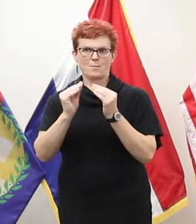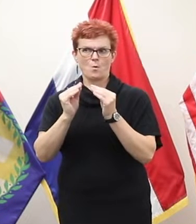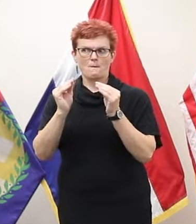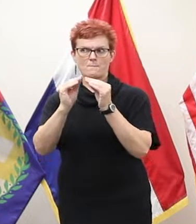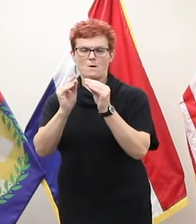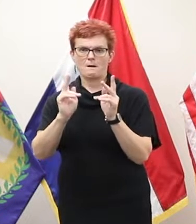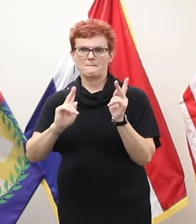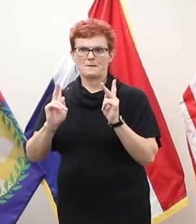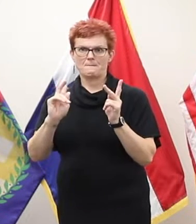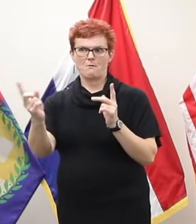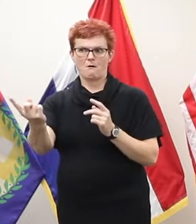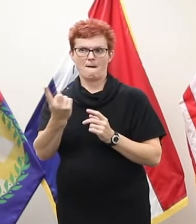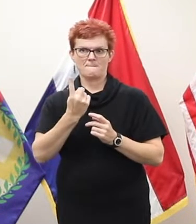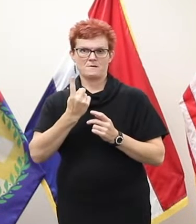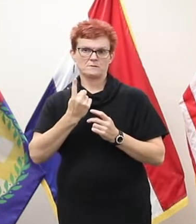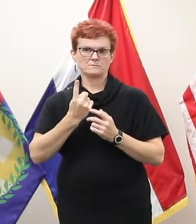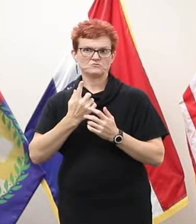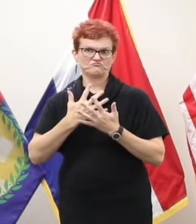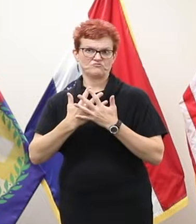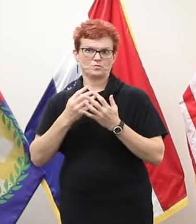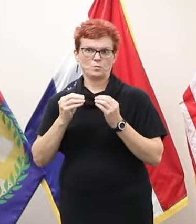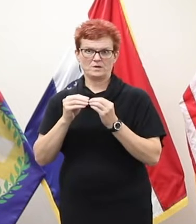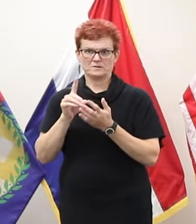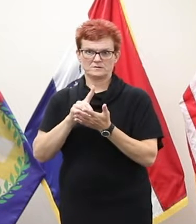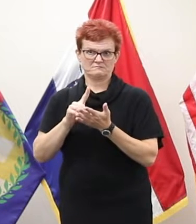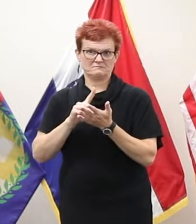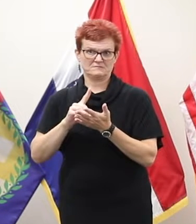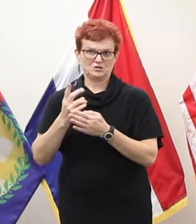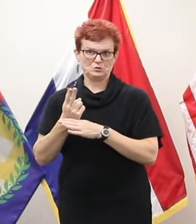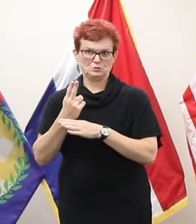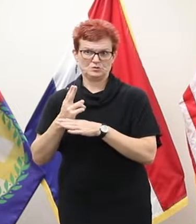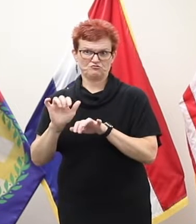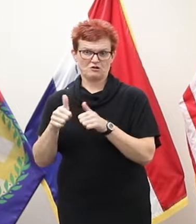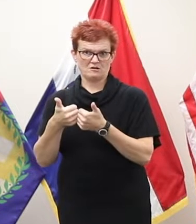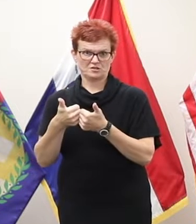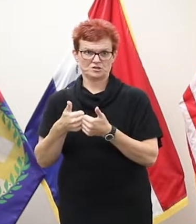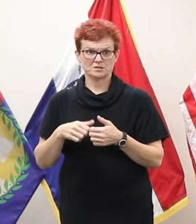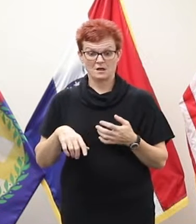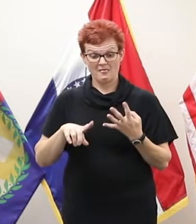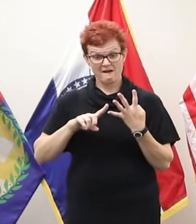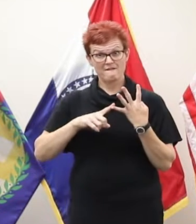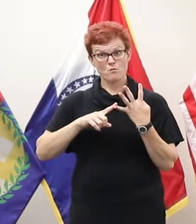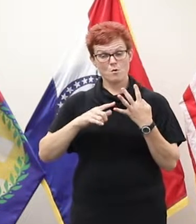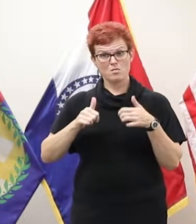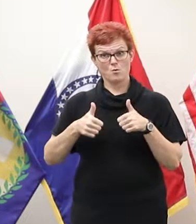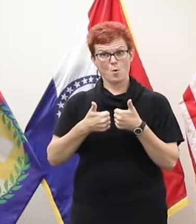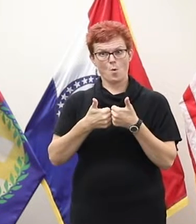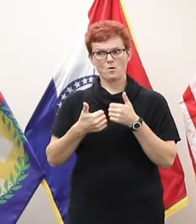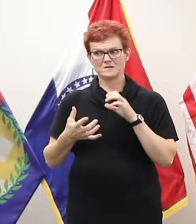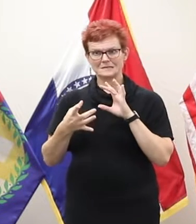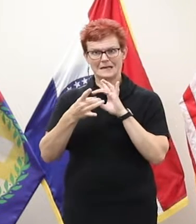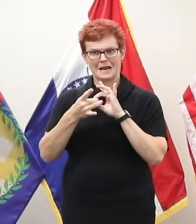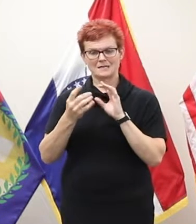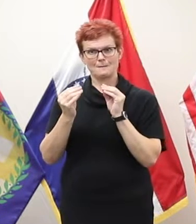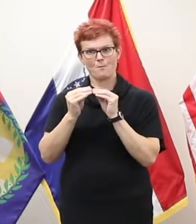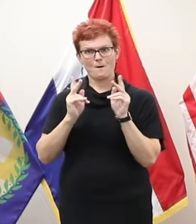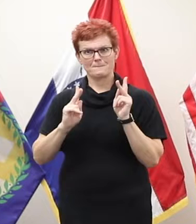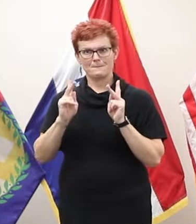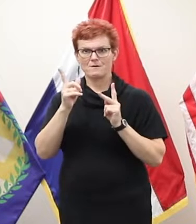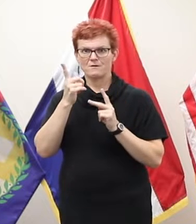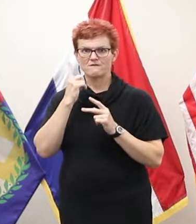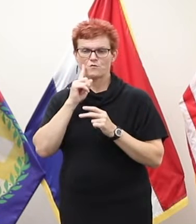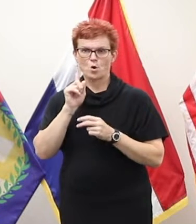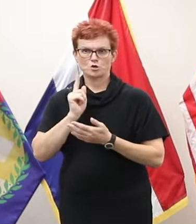in with substance use challenges. The 4th goal of the plan is connecting more people to treatment with